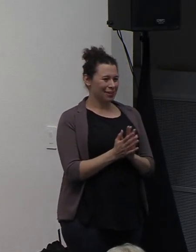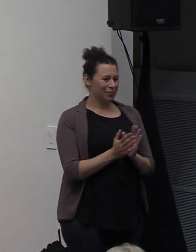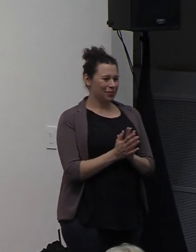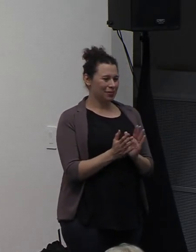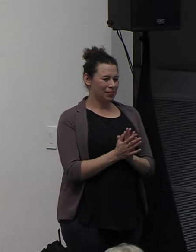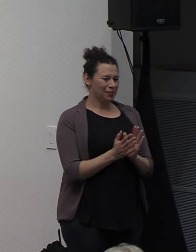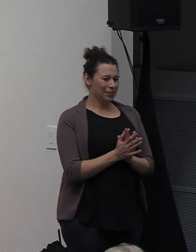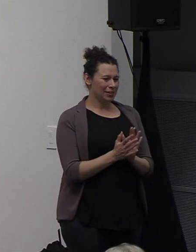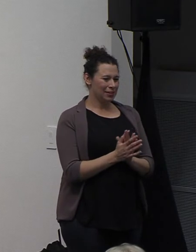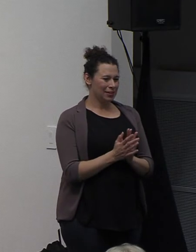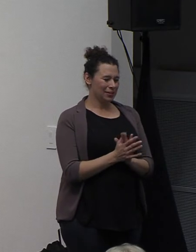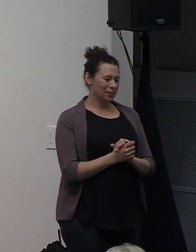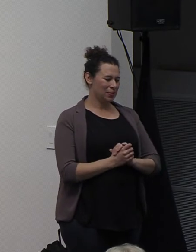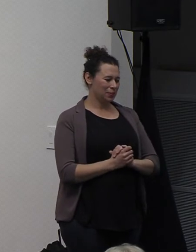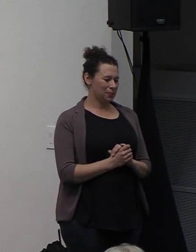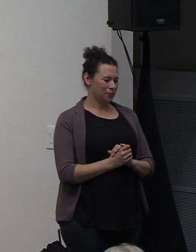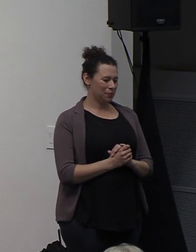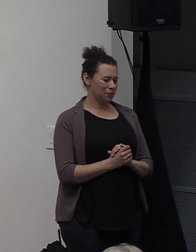And